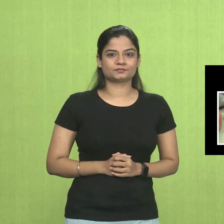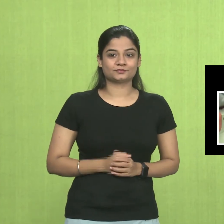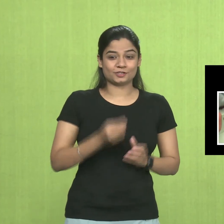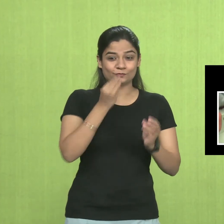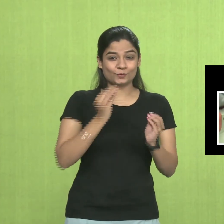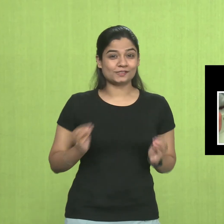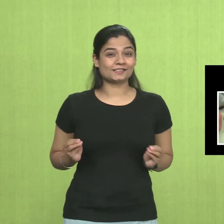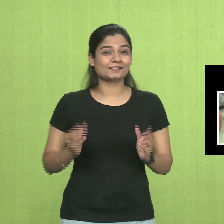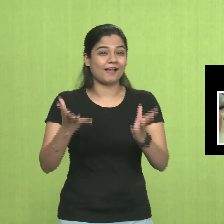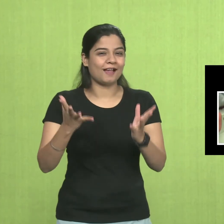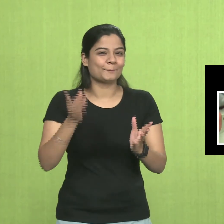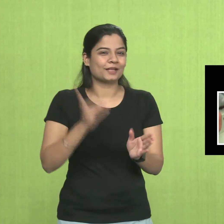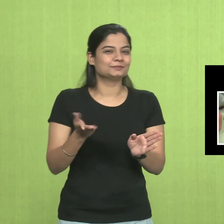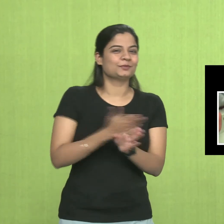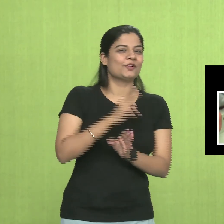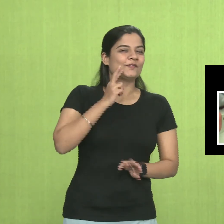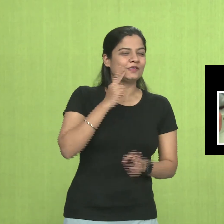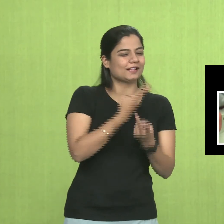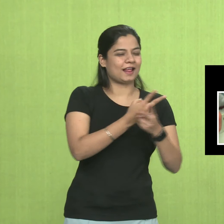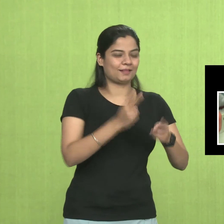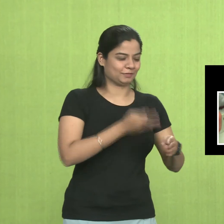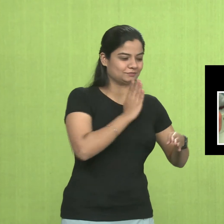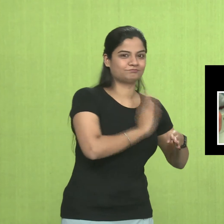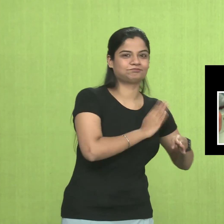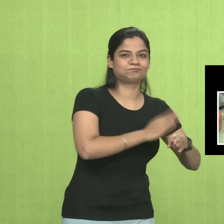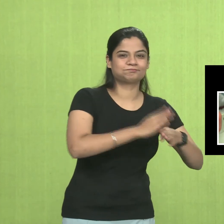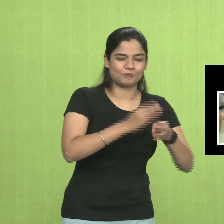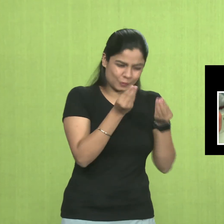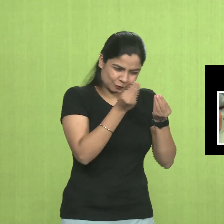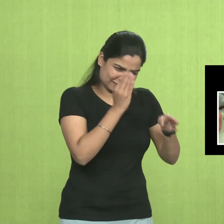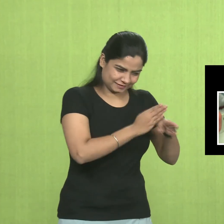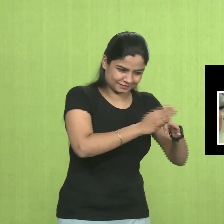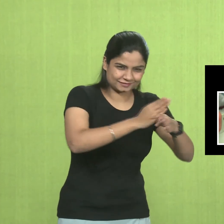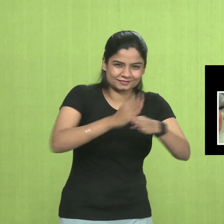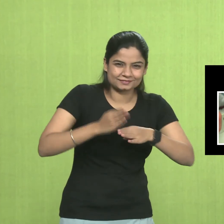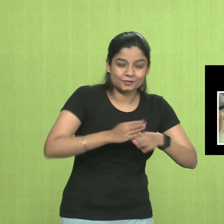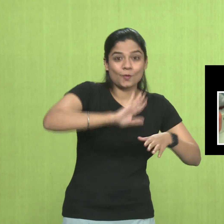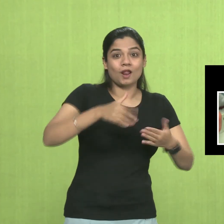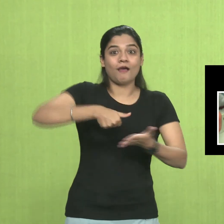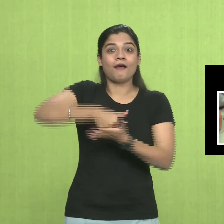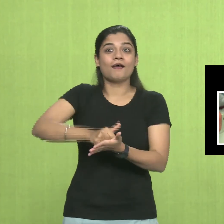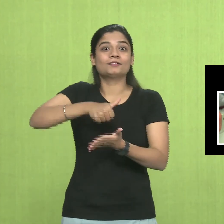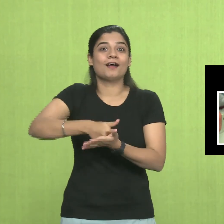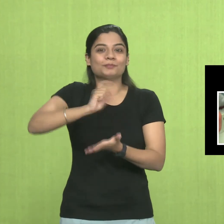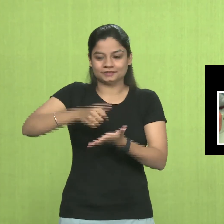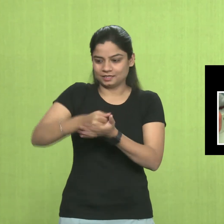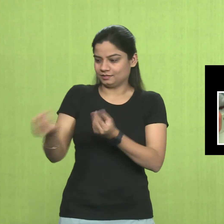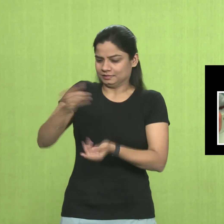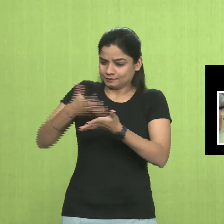Any vegetable etc. has to be cut it into pieces or atta has to be properly doughed so that rotis